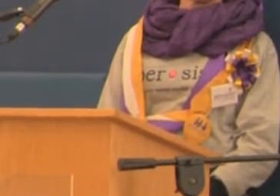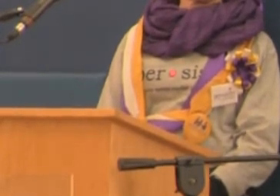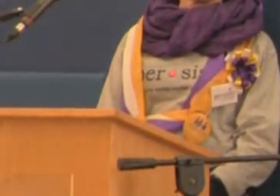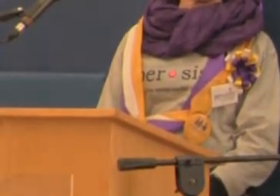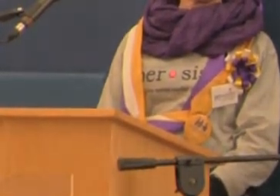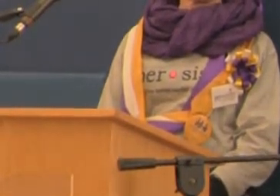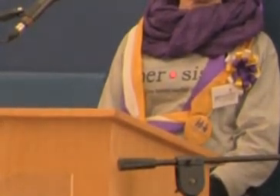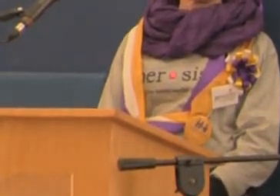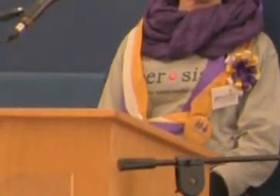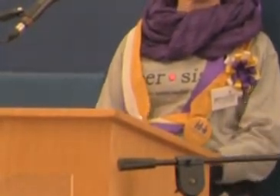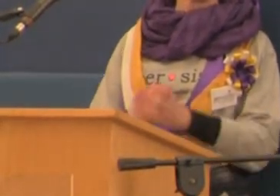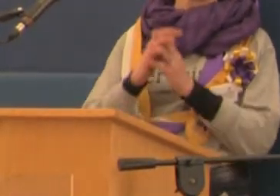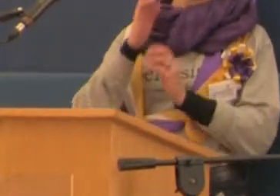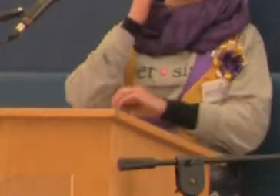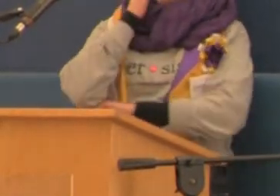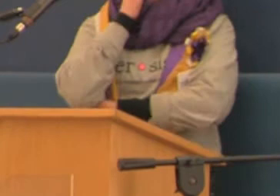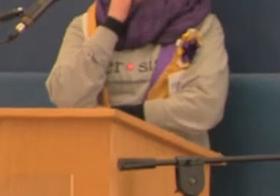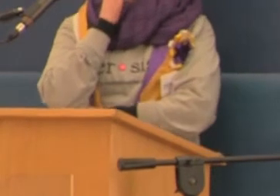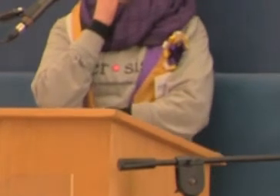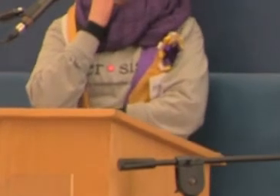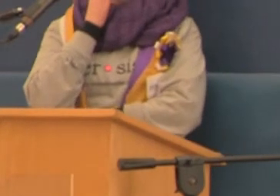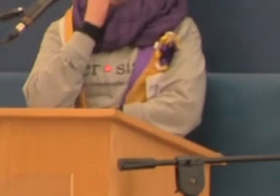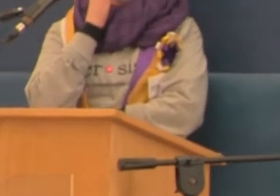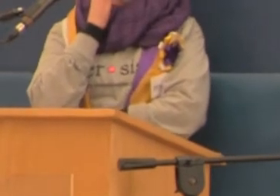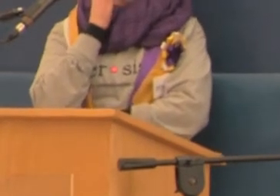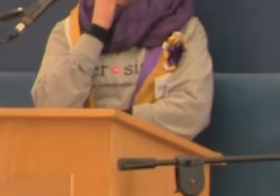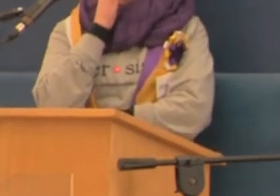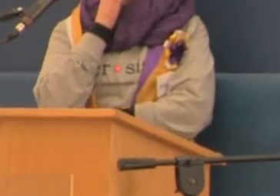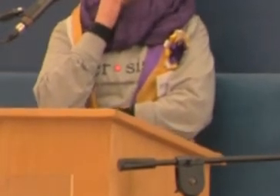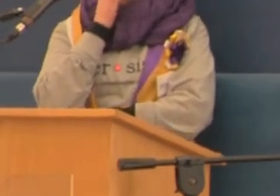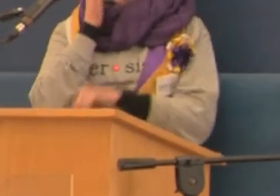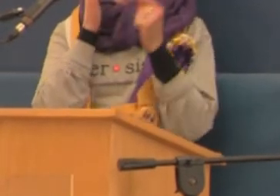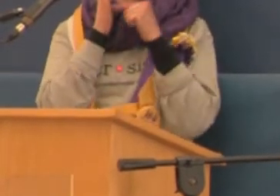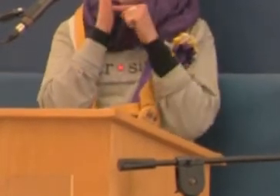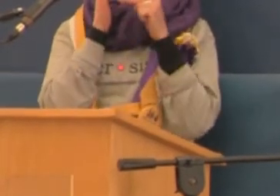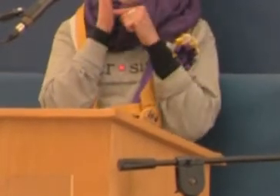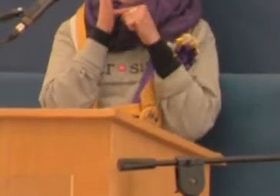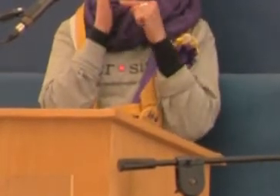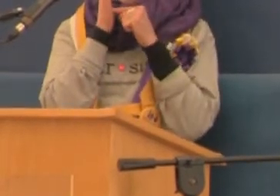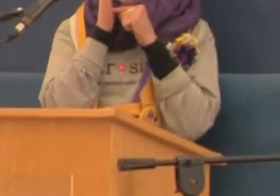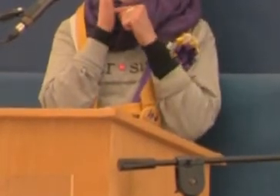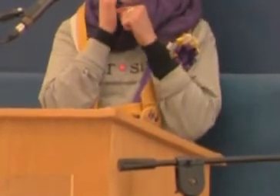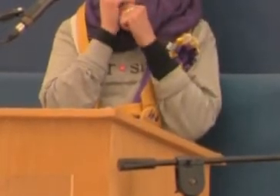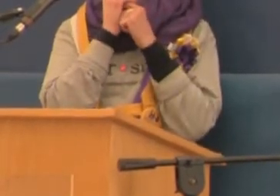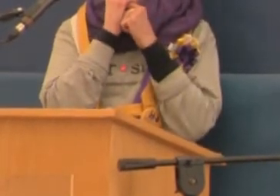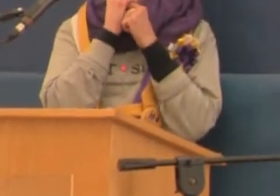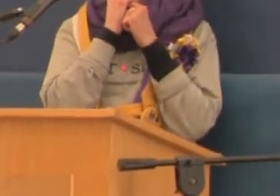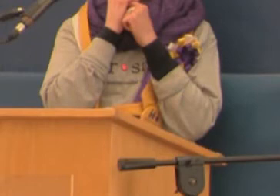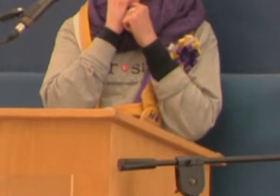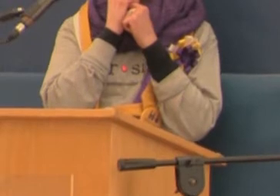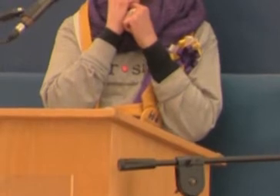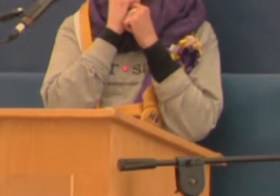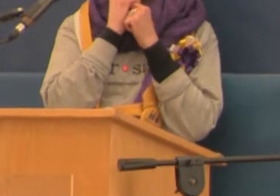I've always been dependent on my parents as my caregivers, and for some financial support, therefore living at home. And when my mother